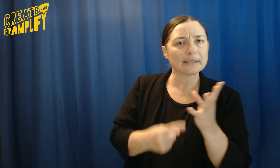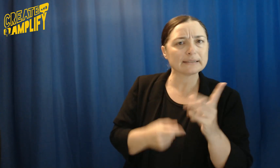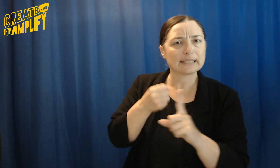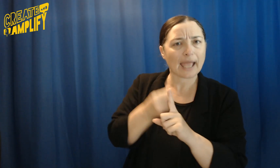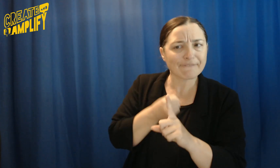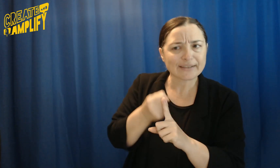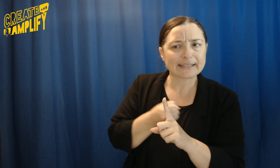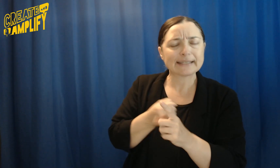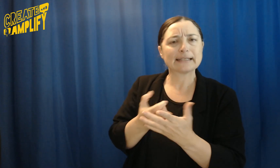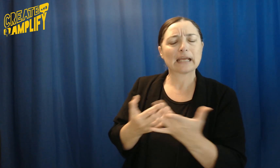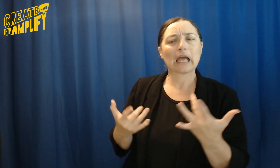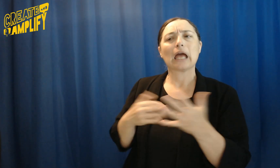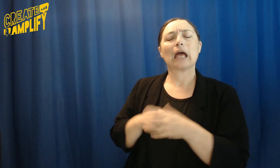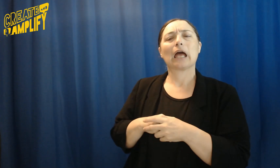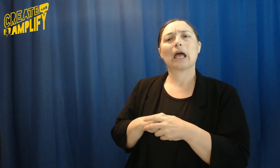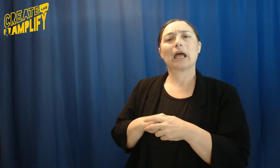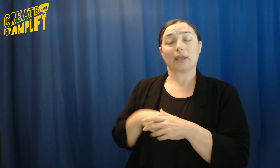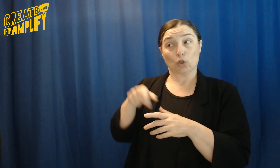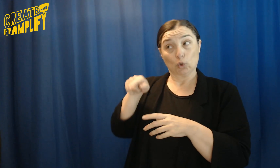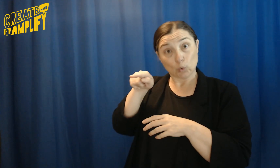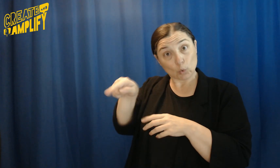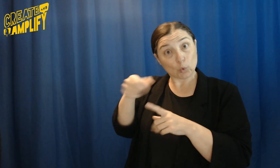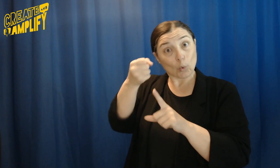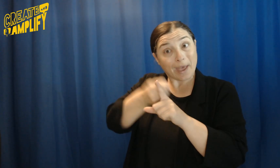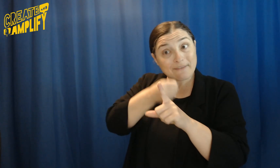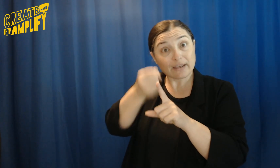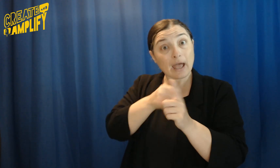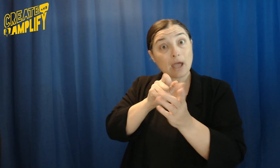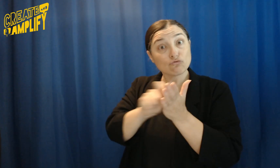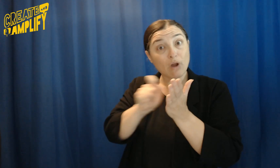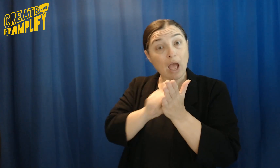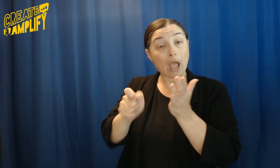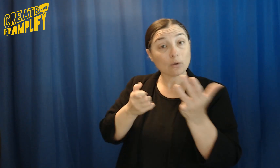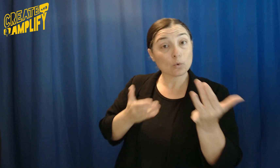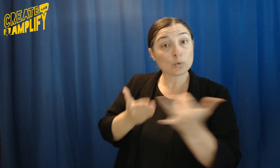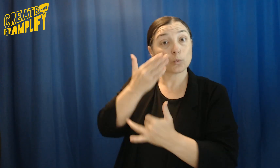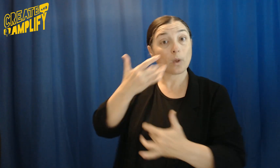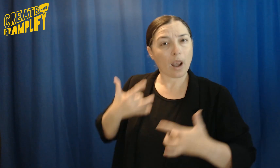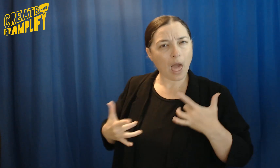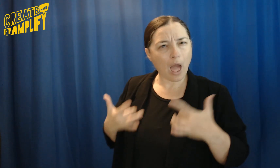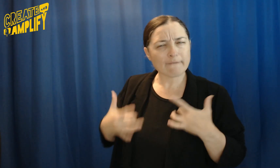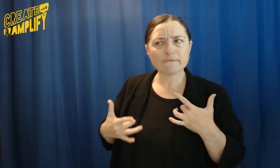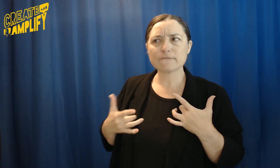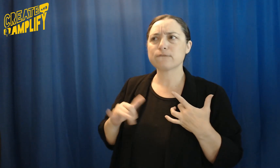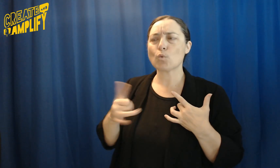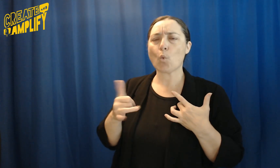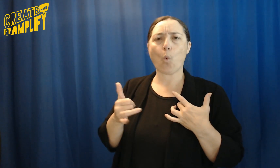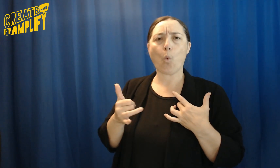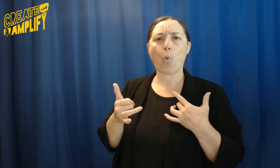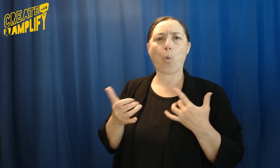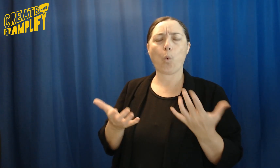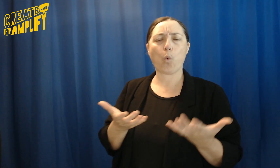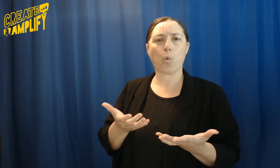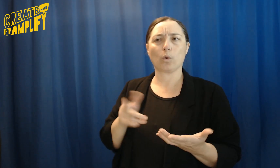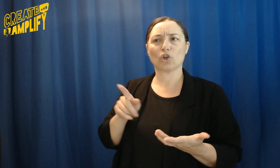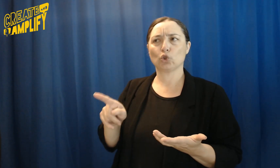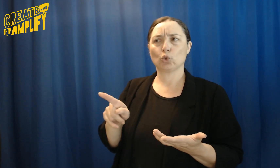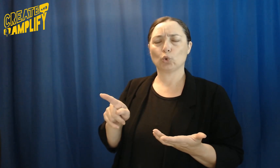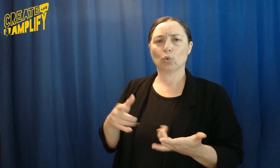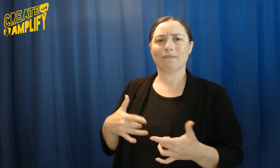you advocating and writing throughout your life, or did there come a point where you were like, this is what I can do more